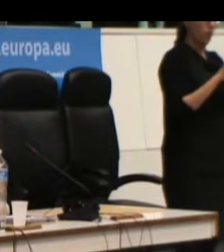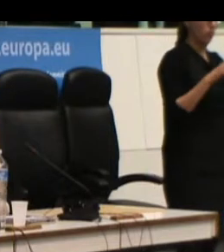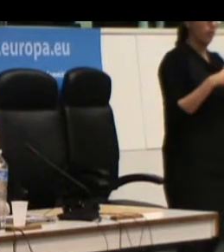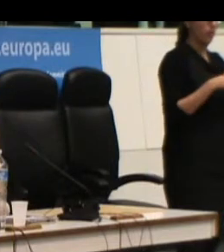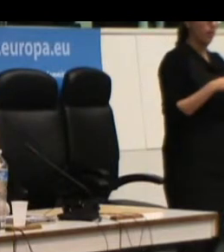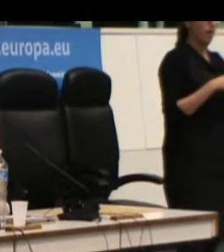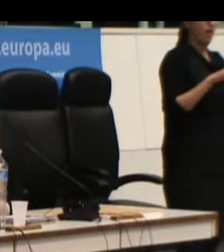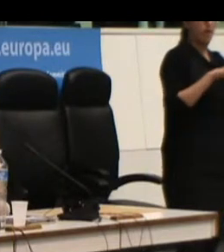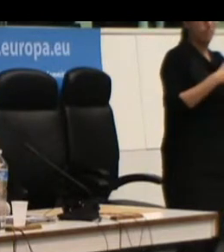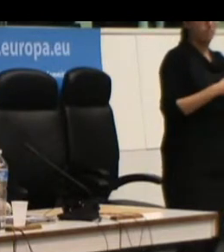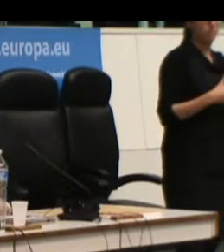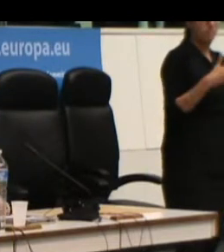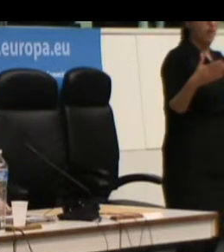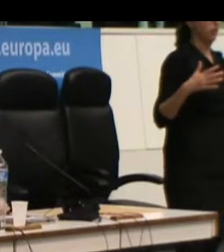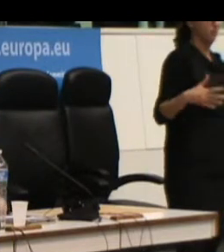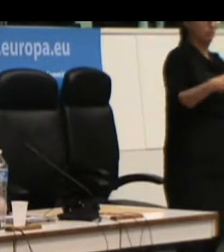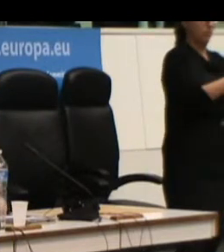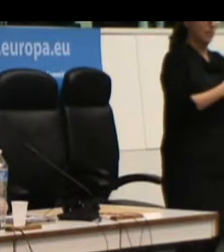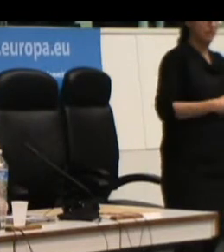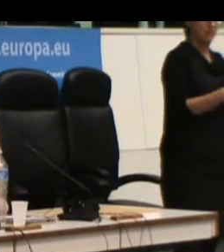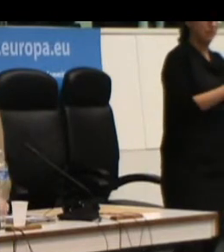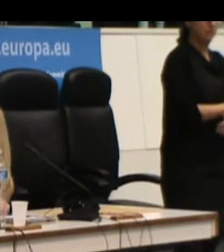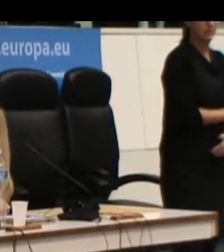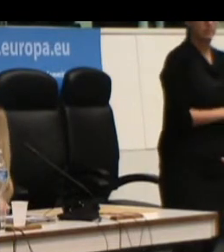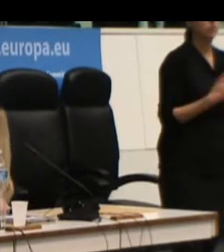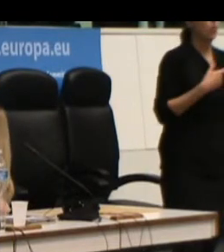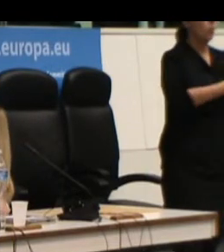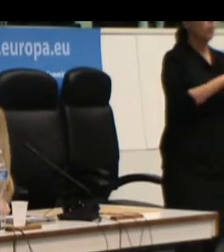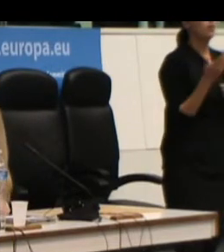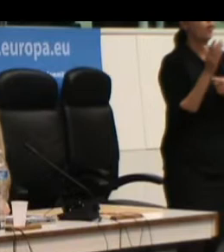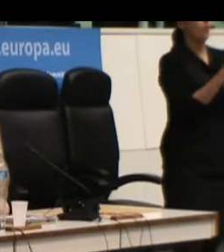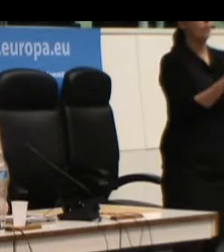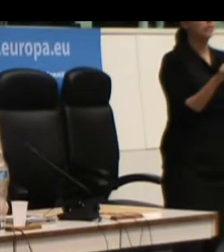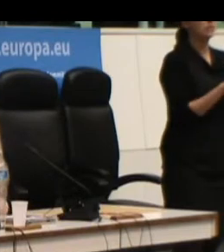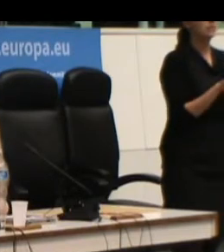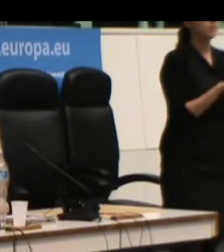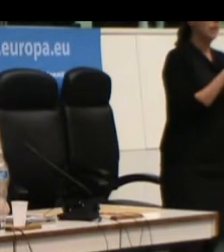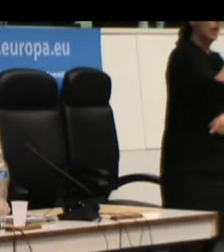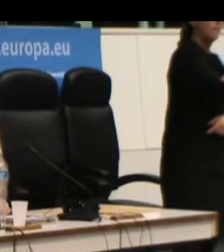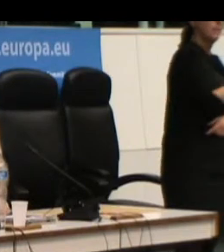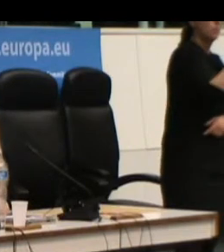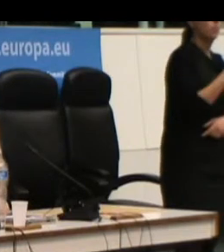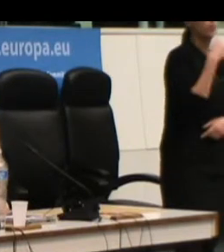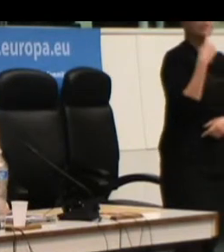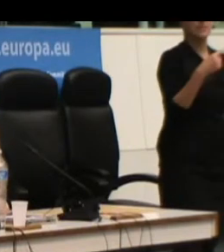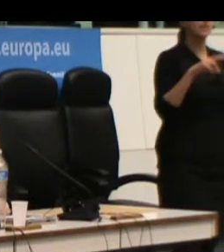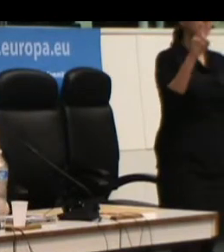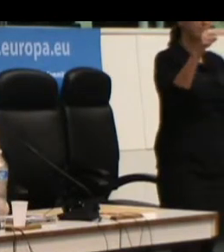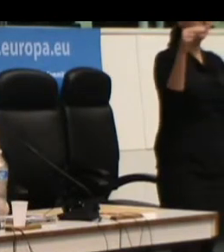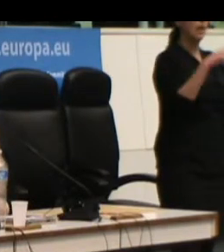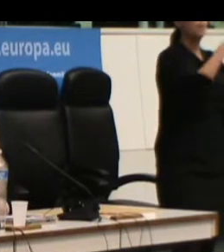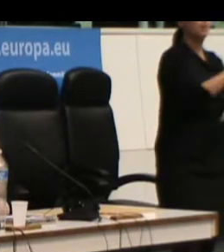And so what we offer is very similar to what Stephen had described. The People's Network is what we call it in the